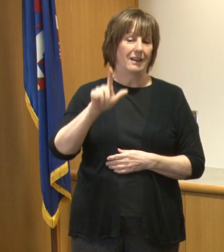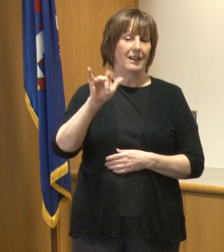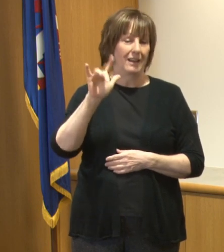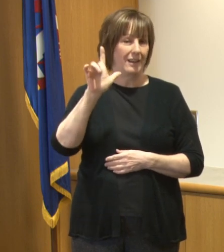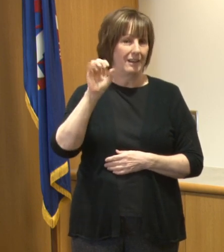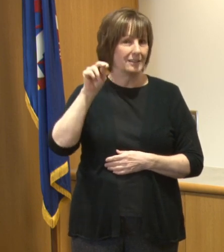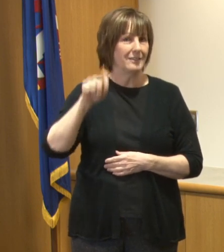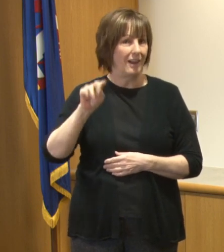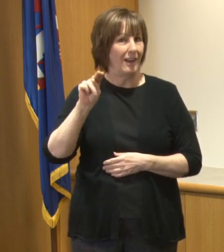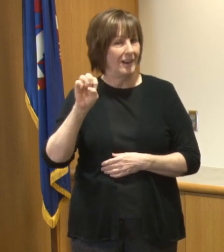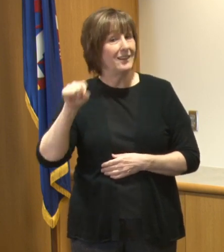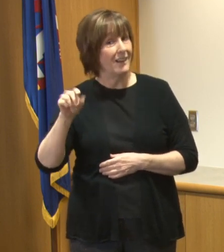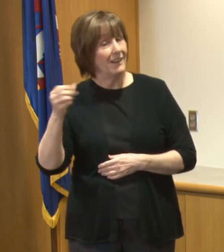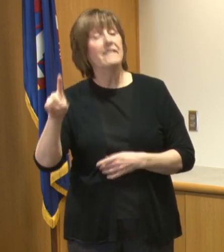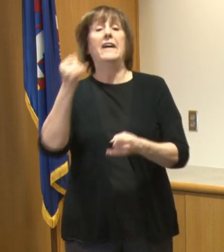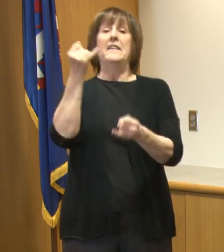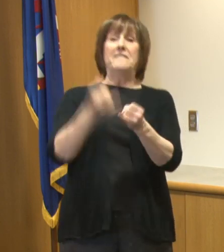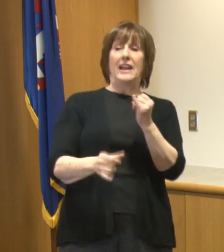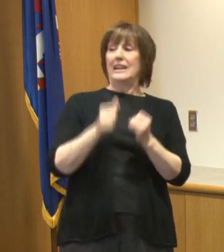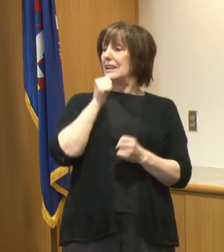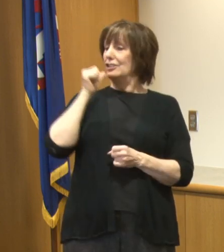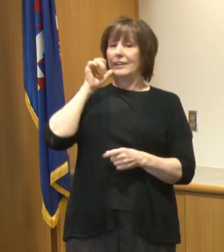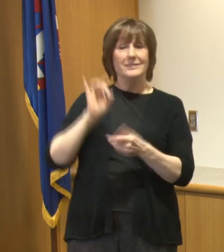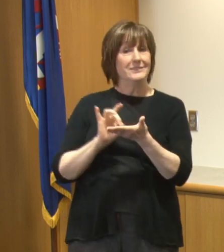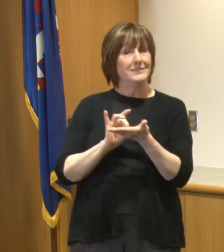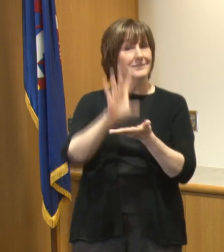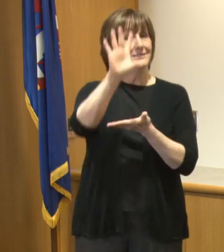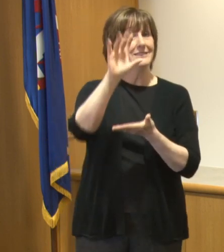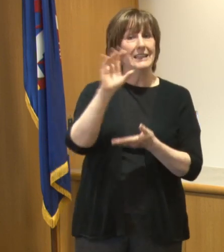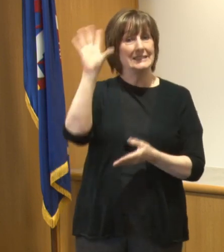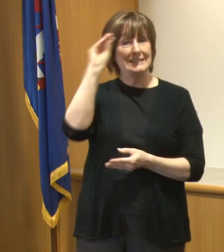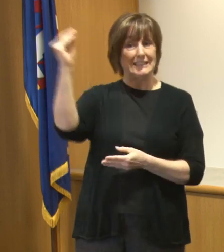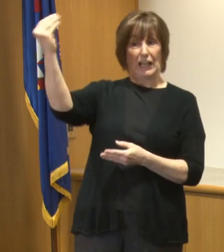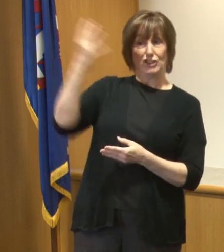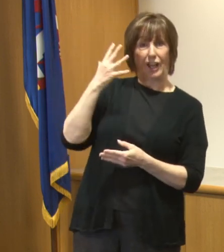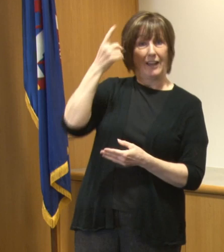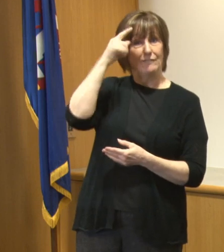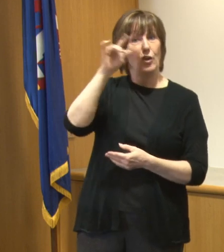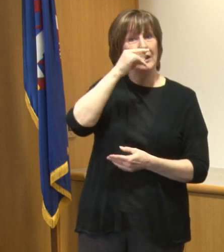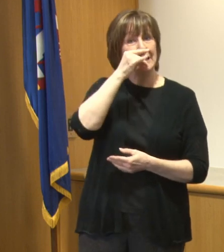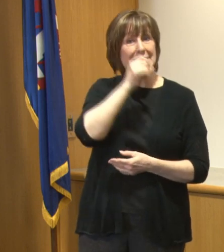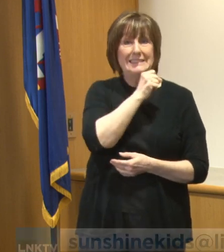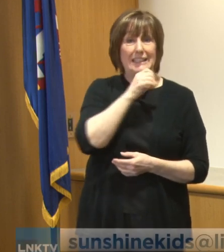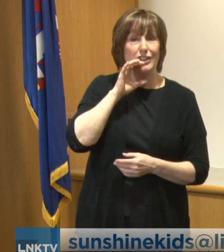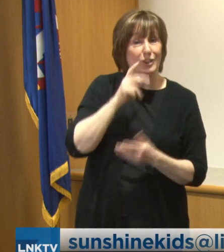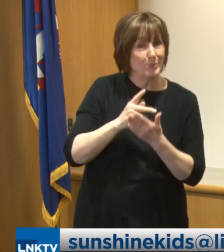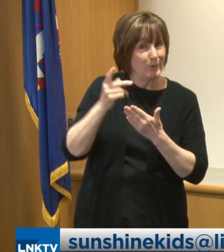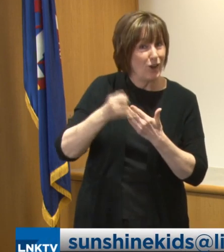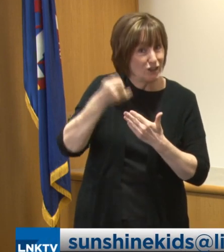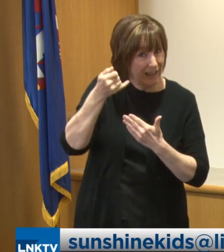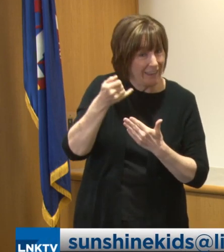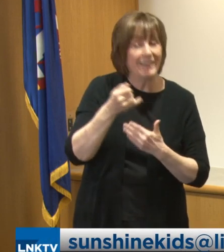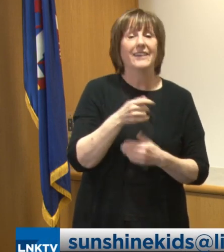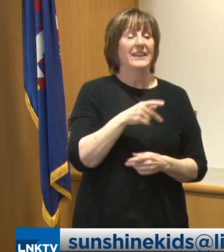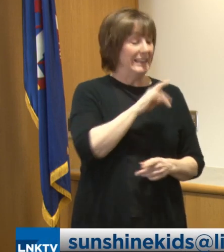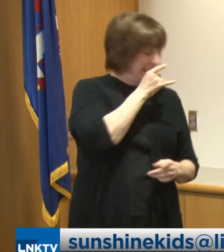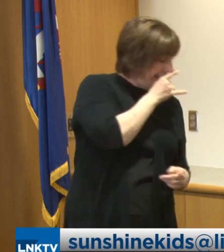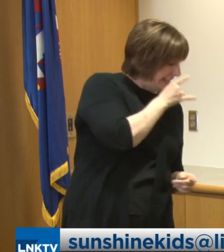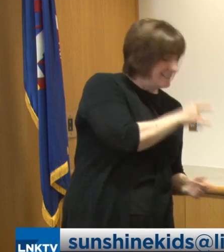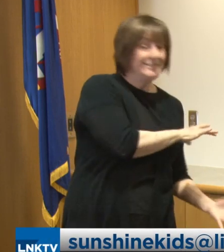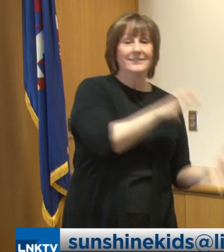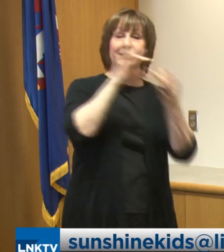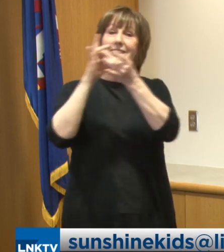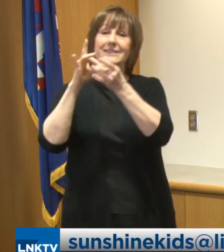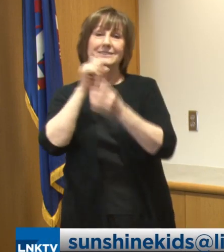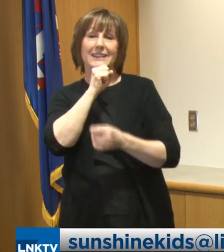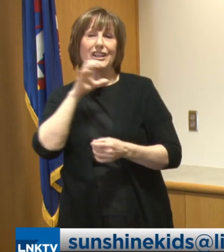covid19.lincoln.ne.gov. And finally, yesterday we kicked off the Sunshine Kids for Seniors project that connects children with homebound seniors